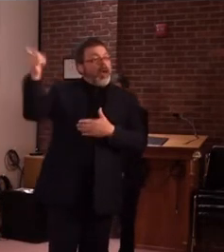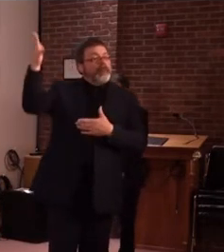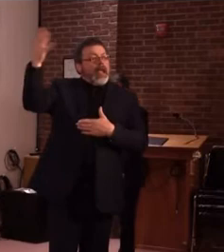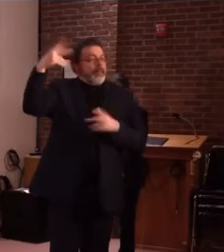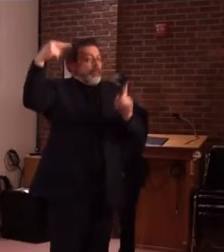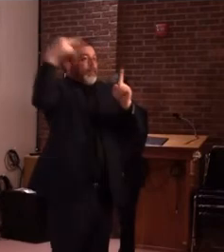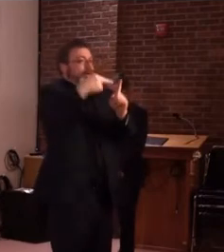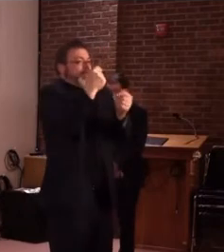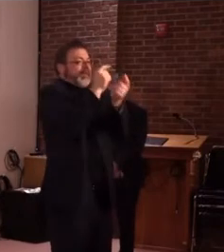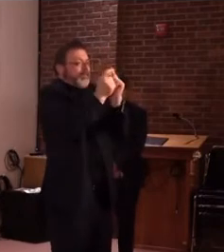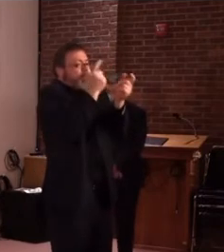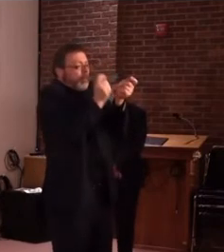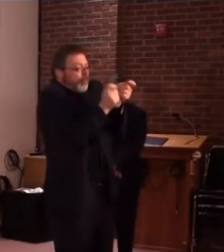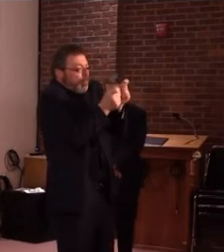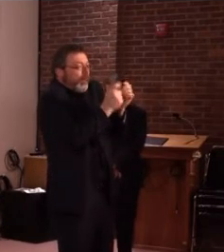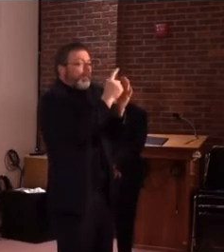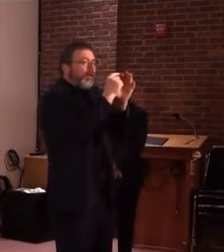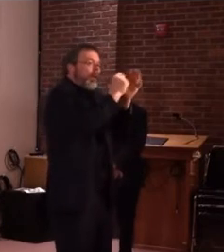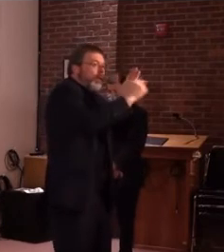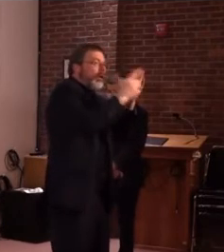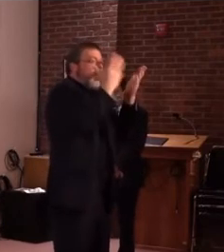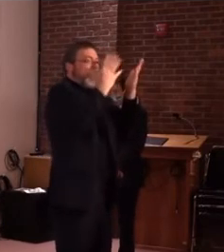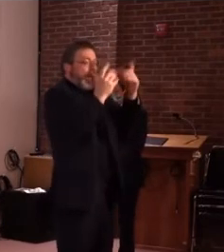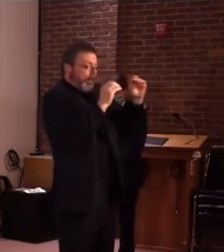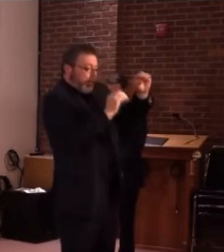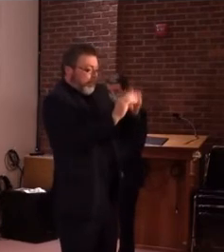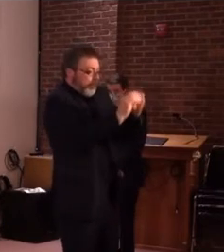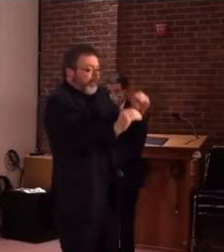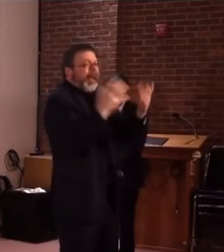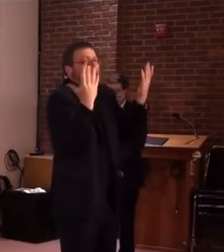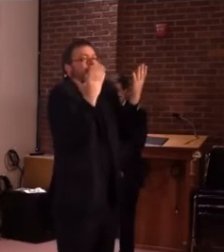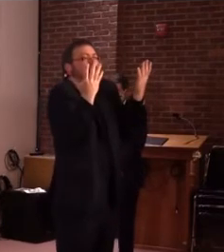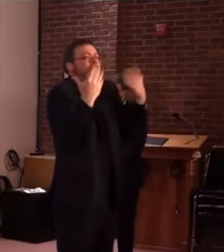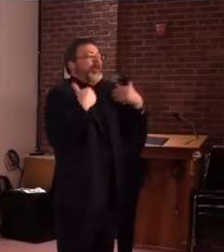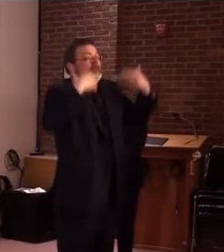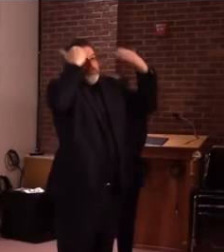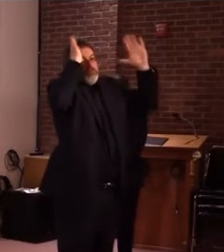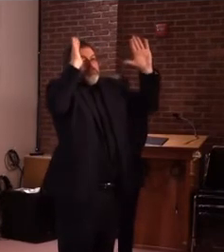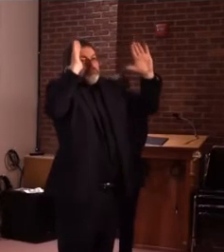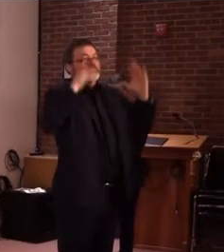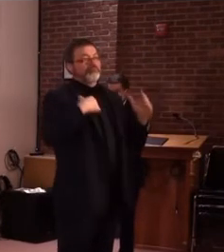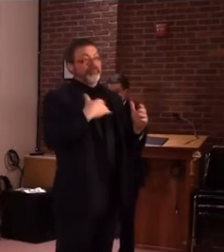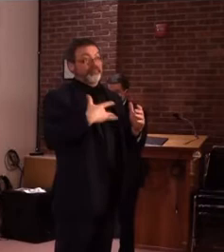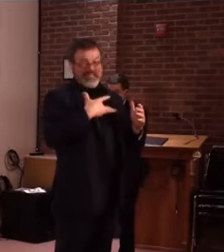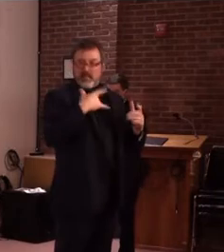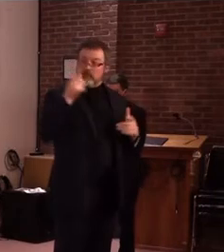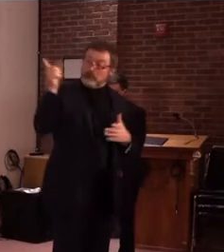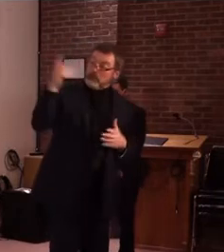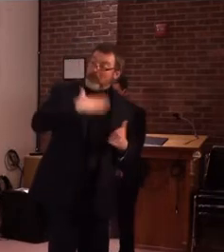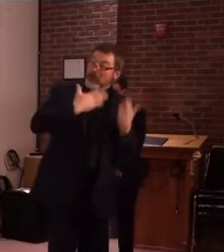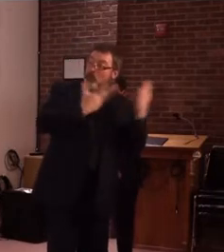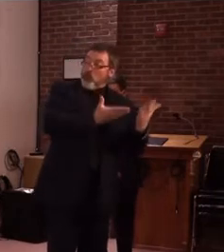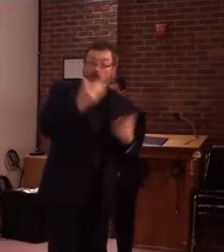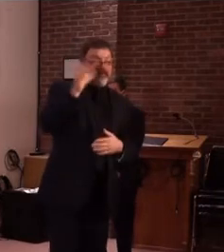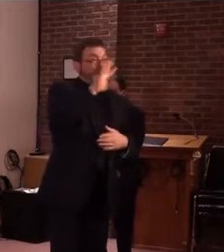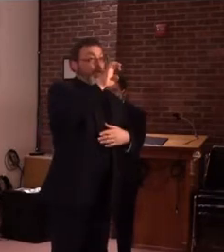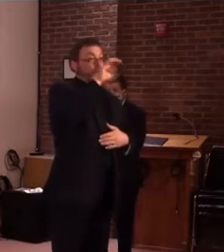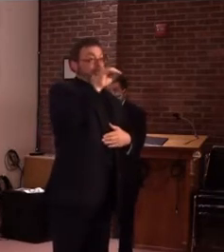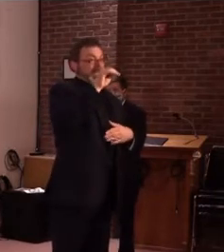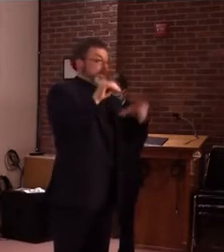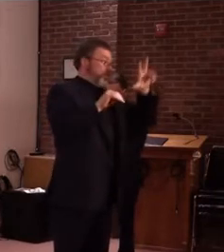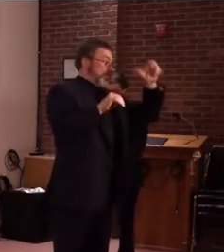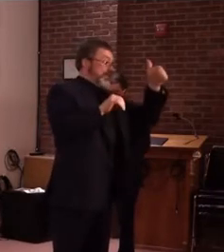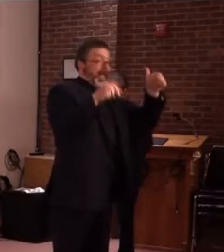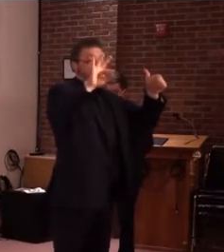bit, but for the most part we think it's a solid package. And it's something we can put on the ground just as soon